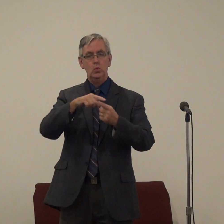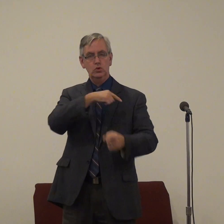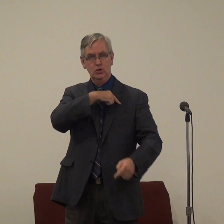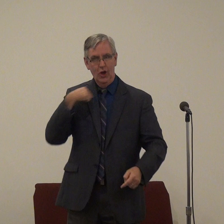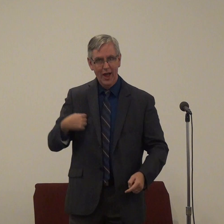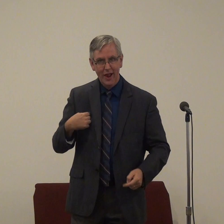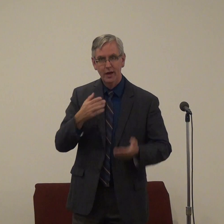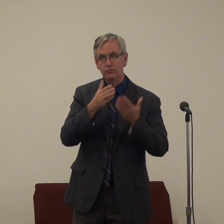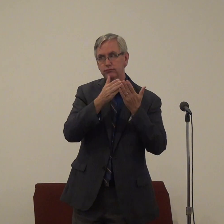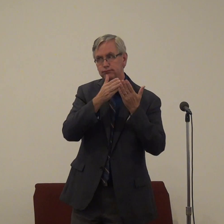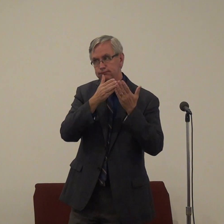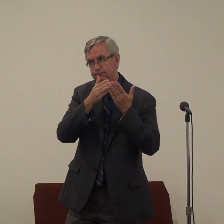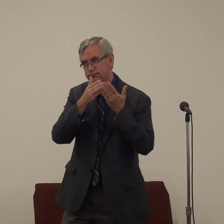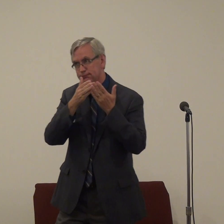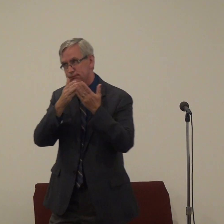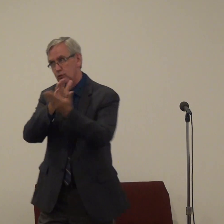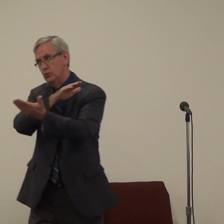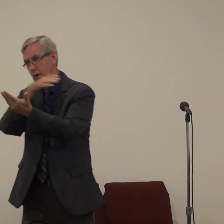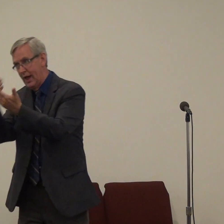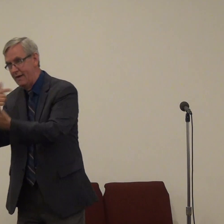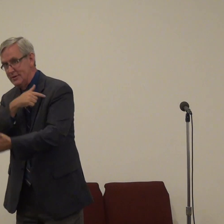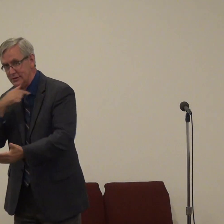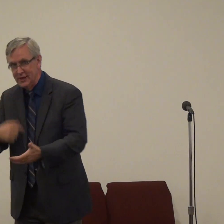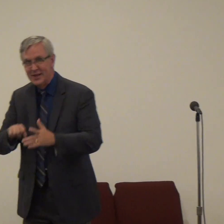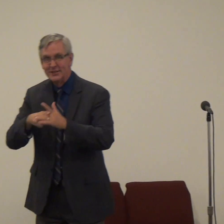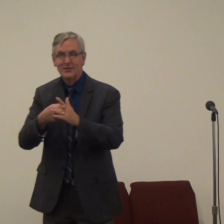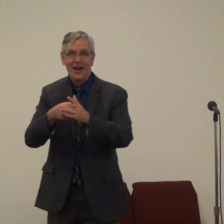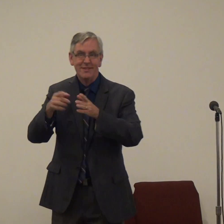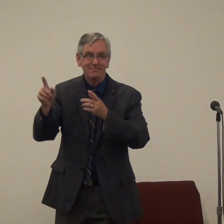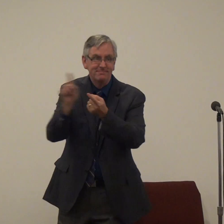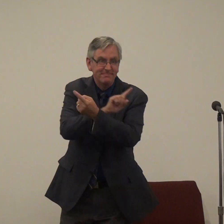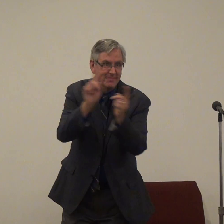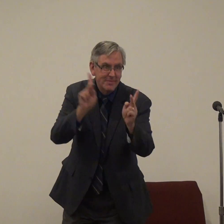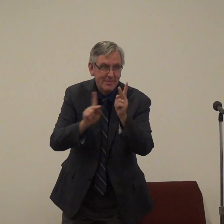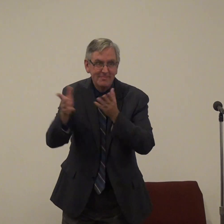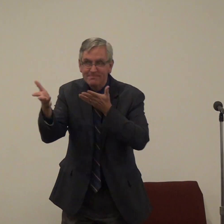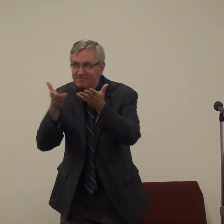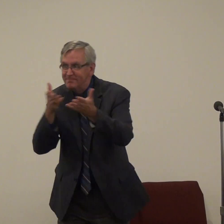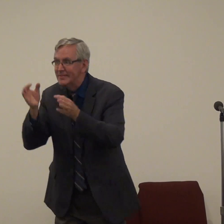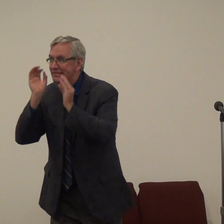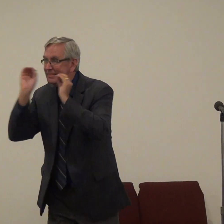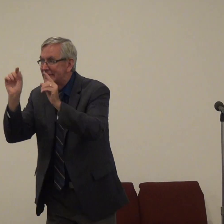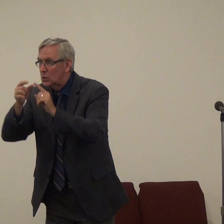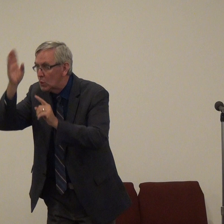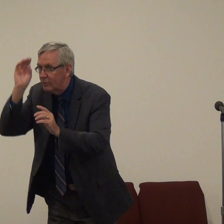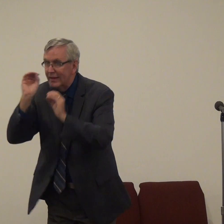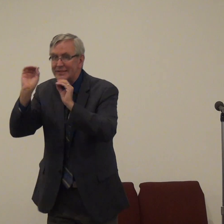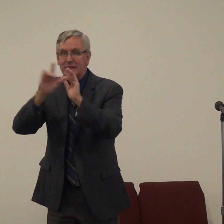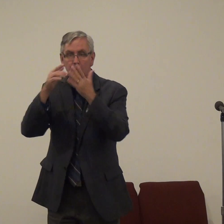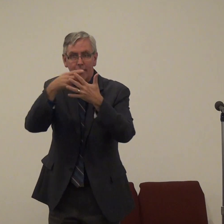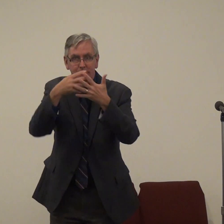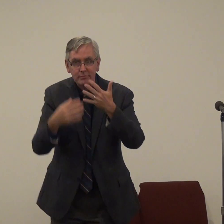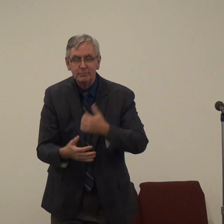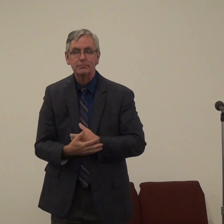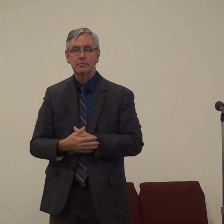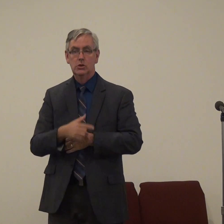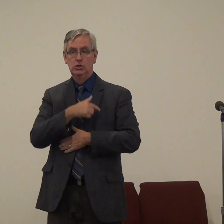was married, and he took his family to China. And when he got to China, he started trying to meet people and share the word of God with